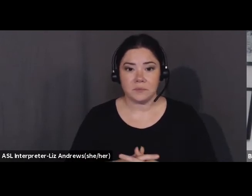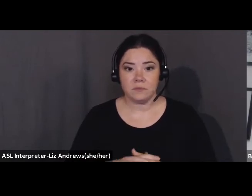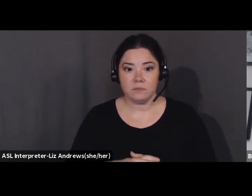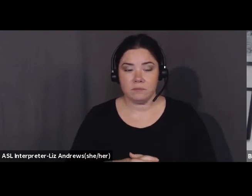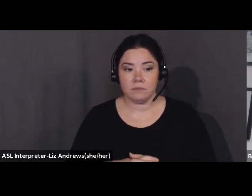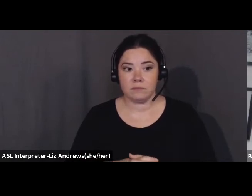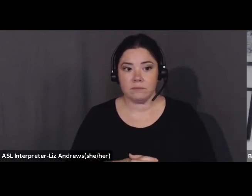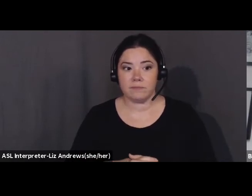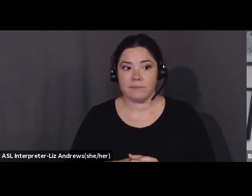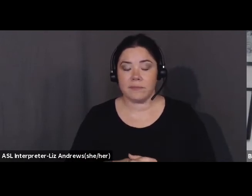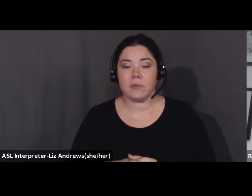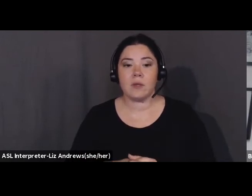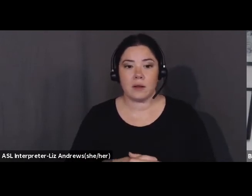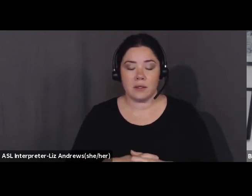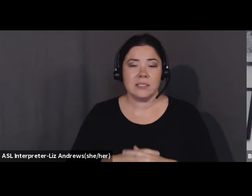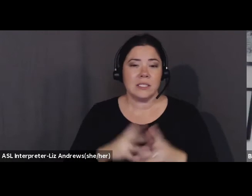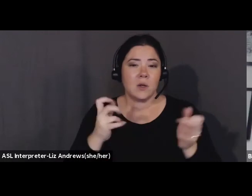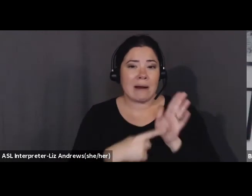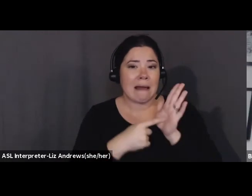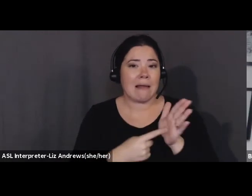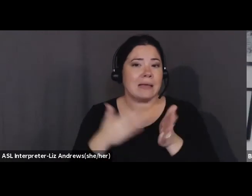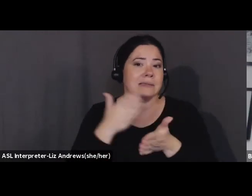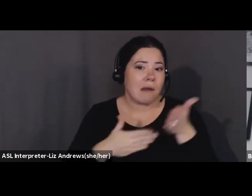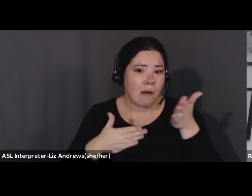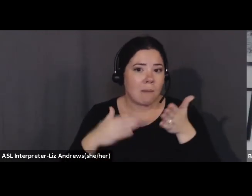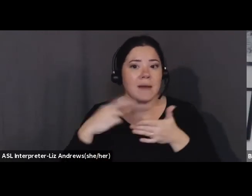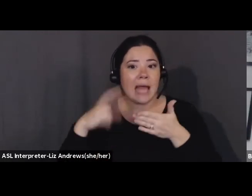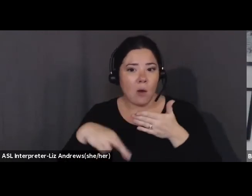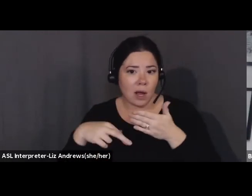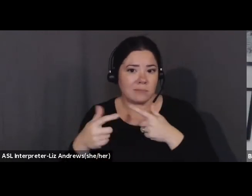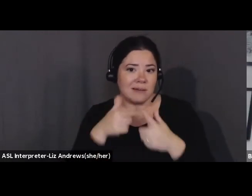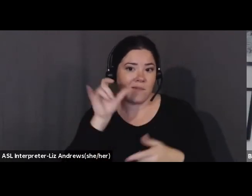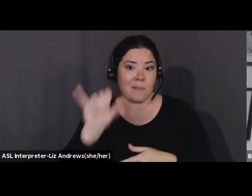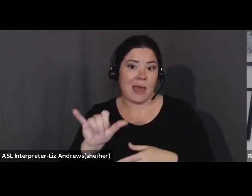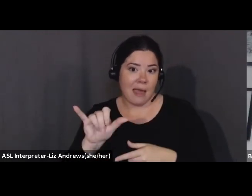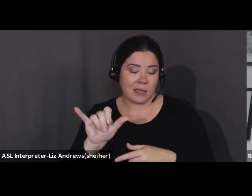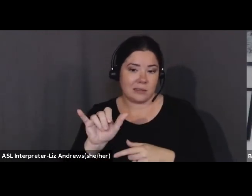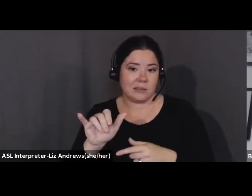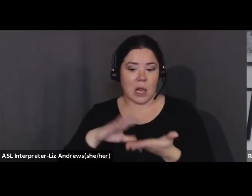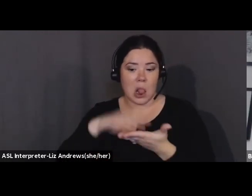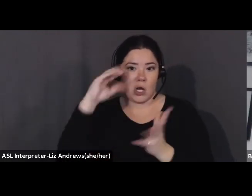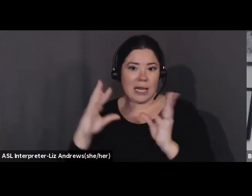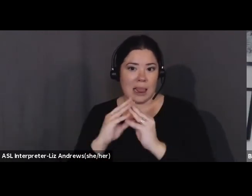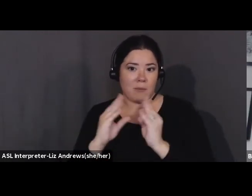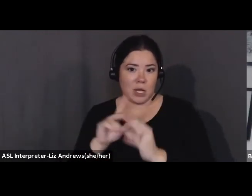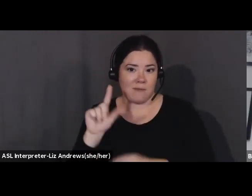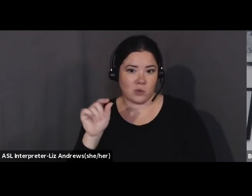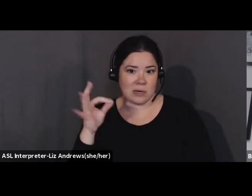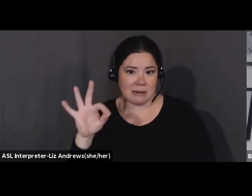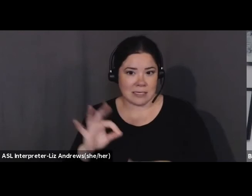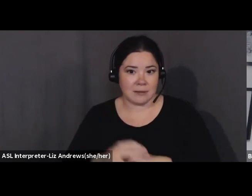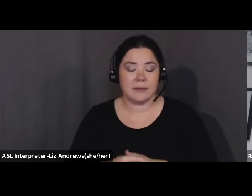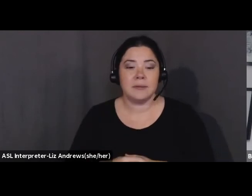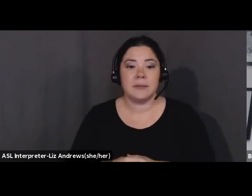Awesome. So just wanted to highlight some of the outcomes from the 2019 Housing Learning Collaborative.